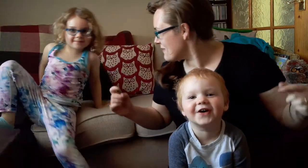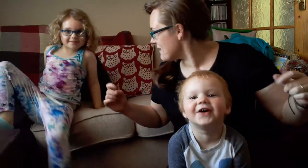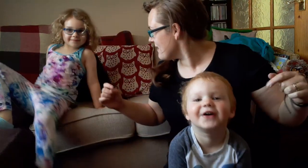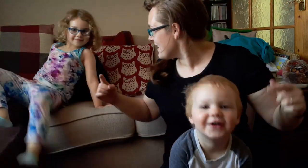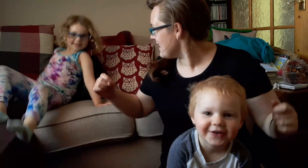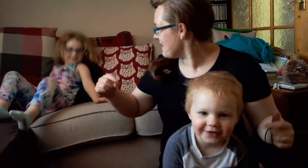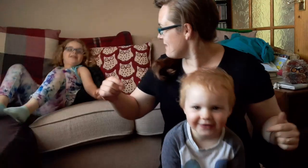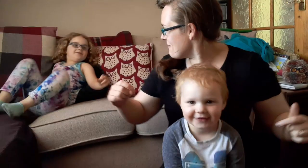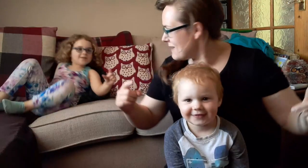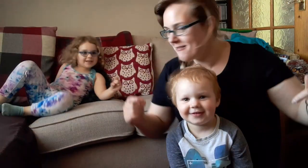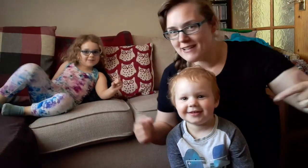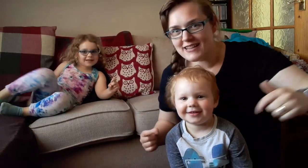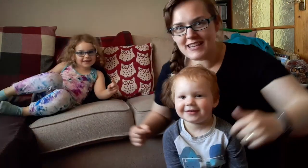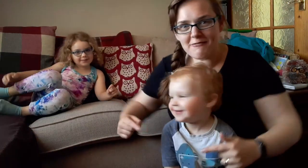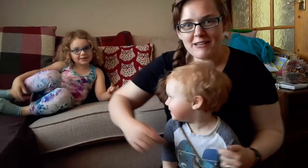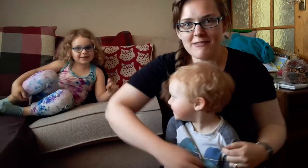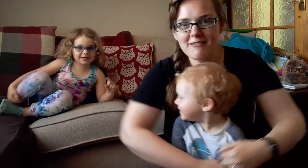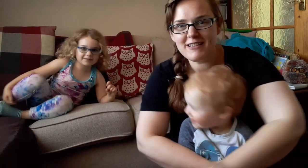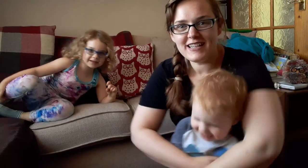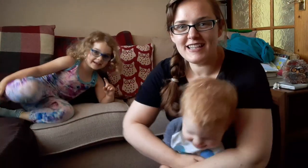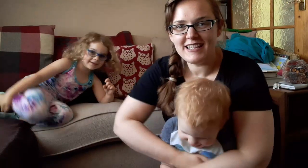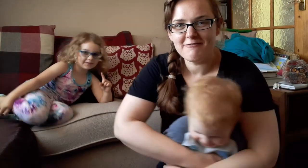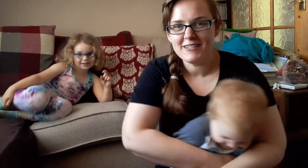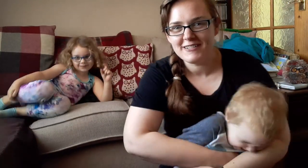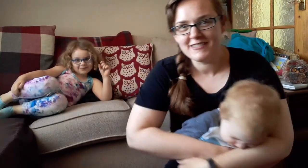wig, wiggly, wig, wig, wiggly, wig, wig, wiggly woo.